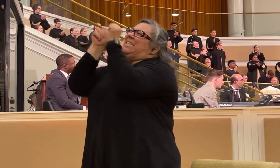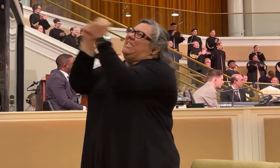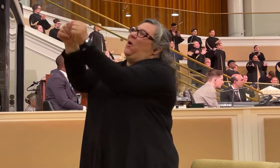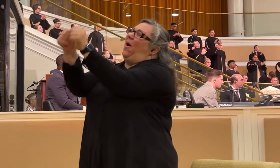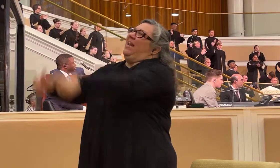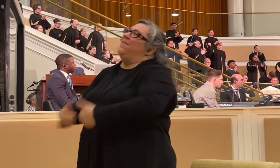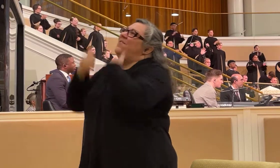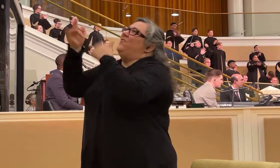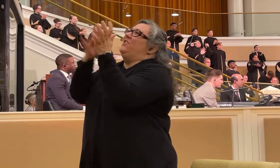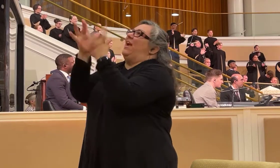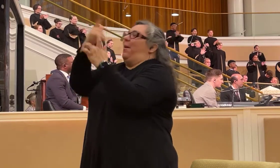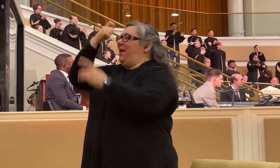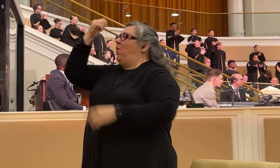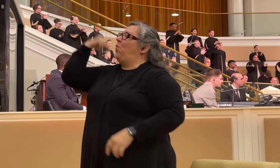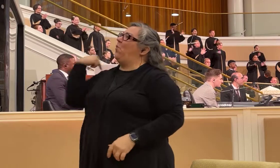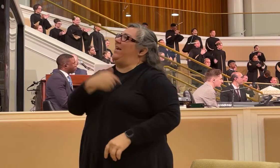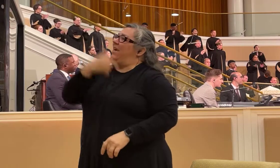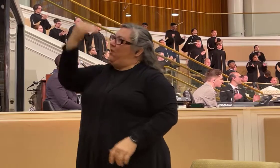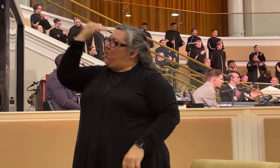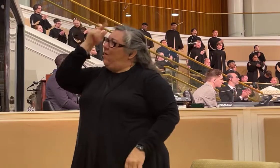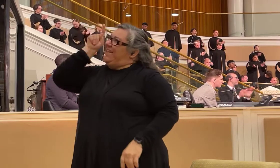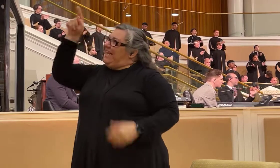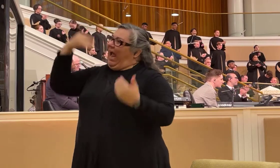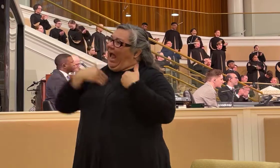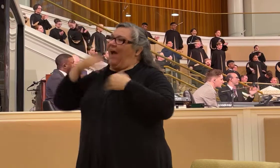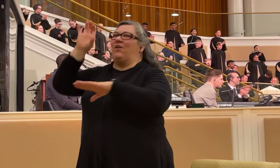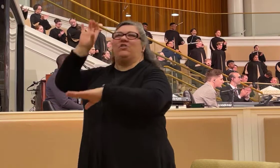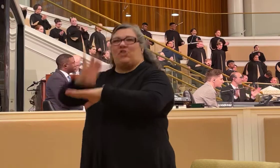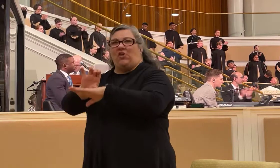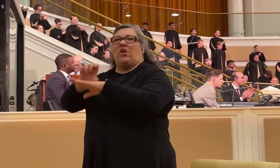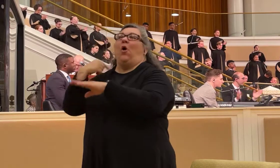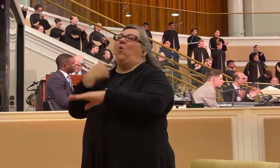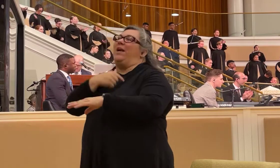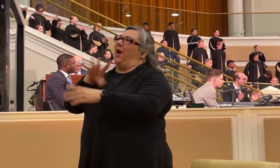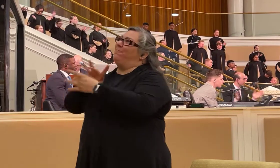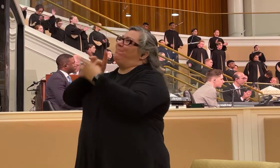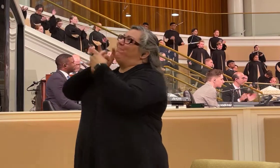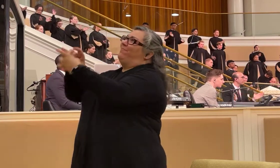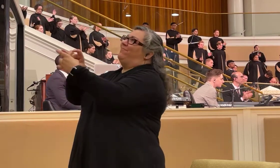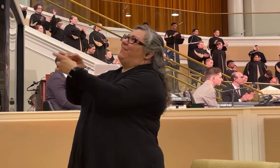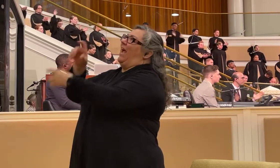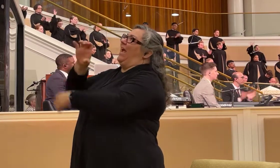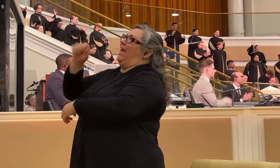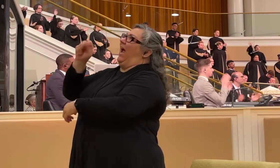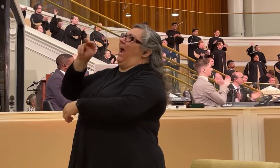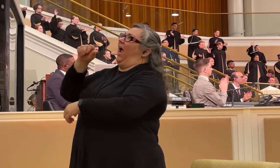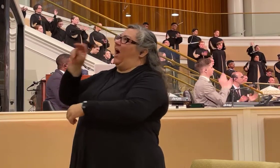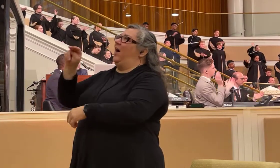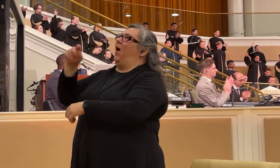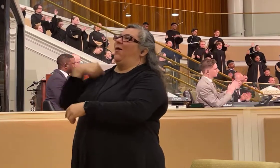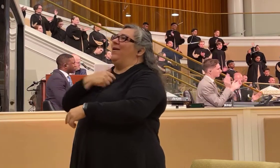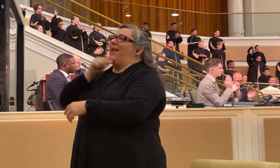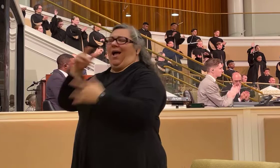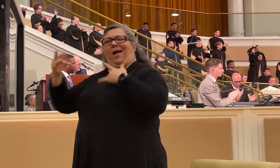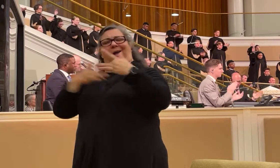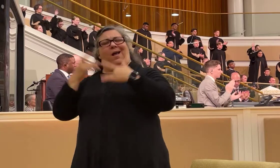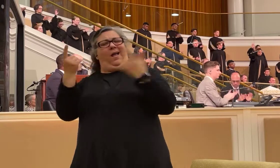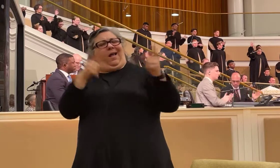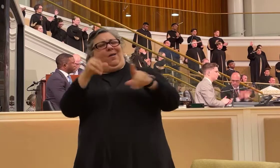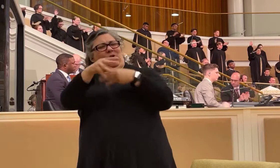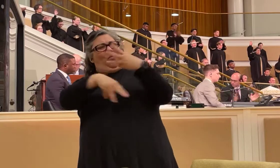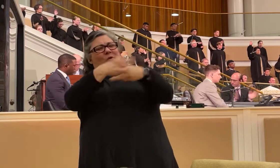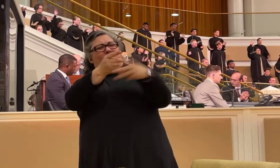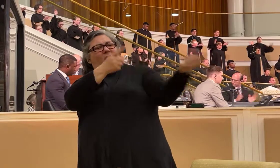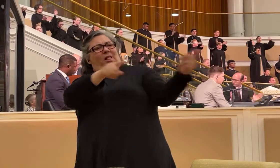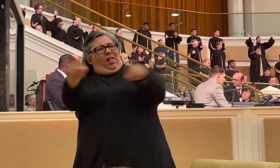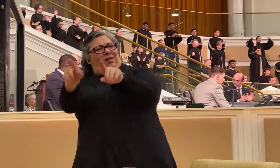Because we know that God has got the church, and we are in Canaan. We're not worried about what's happening out